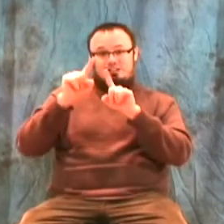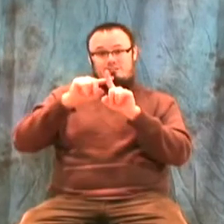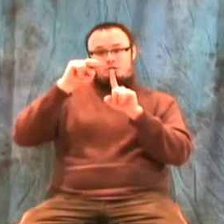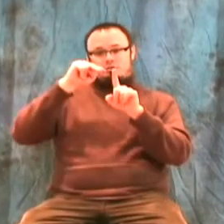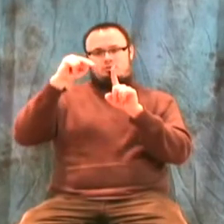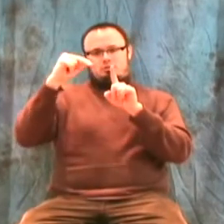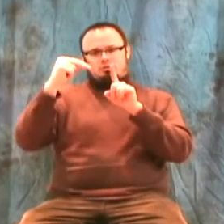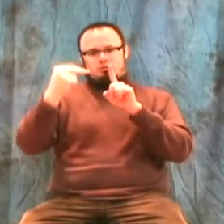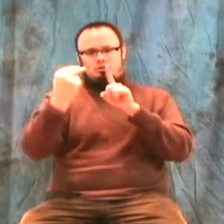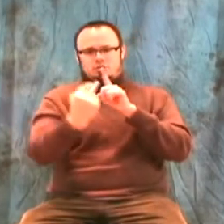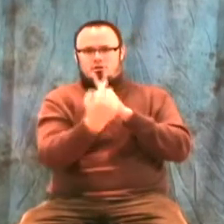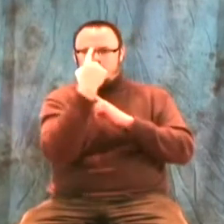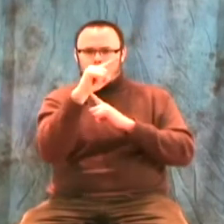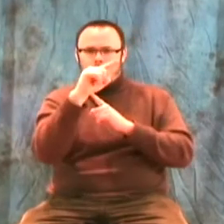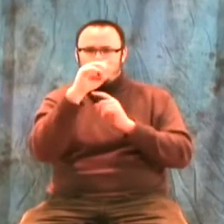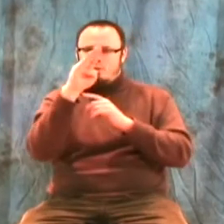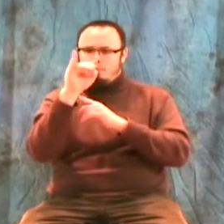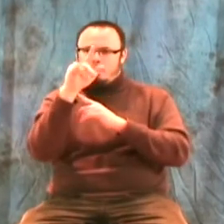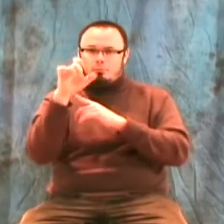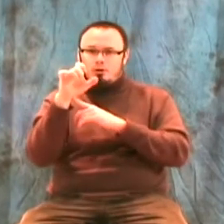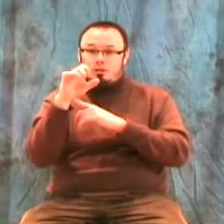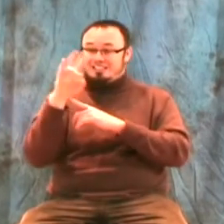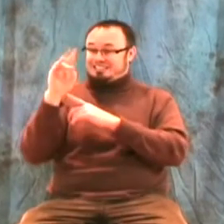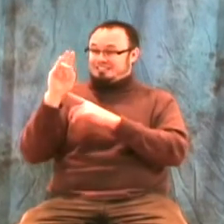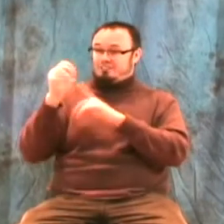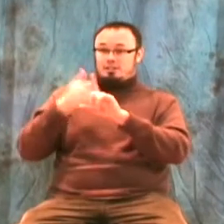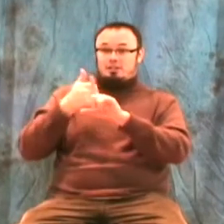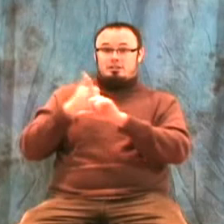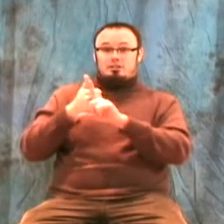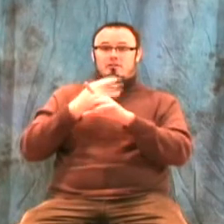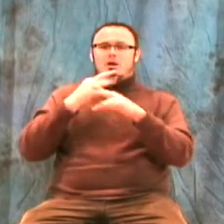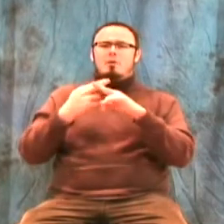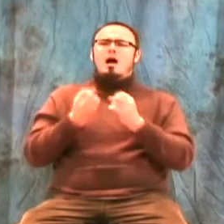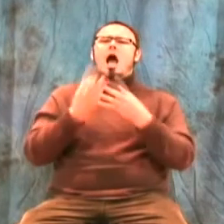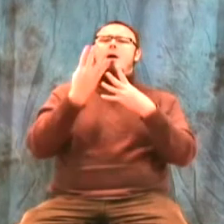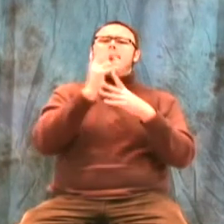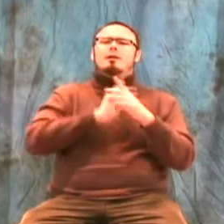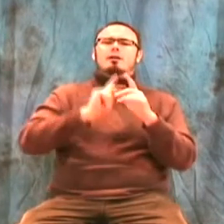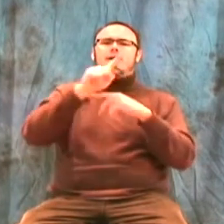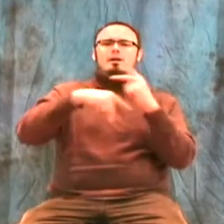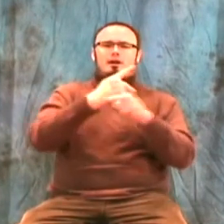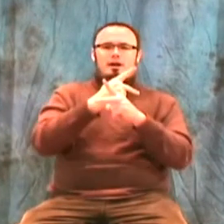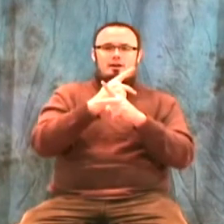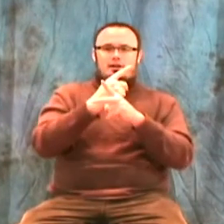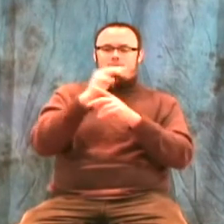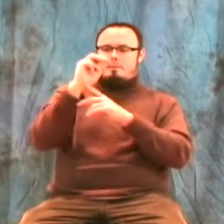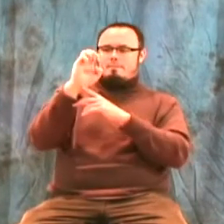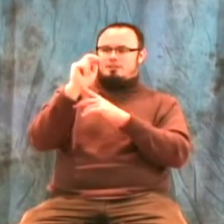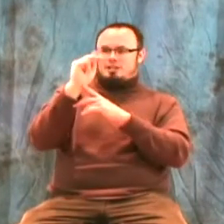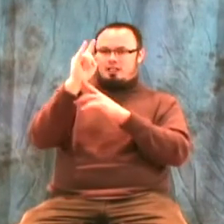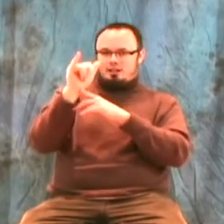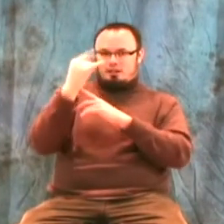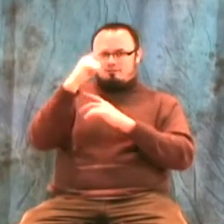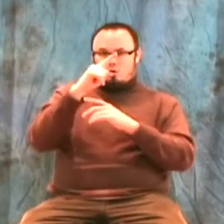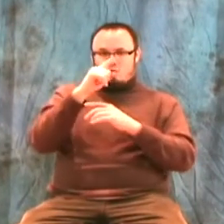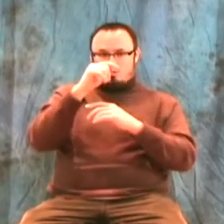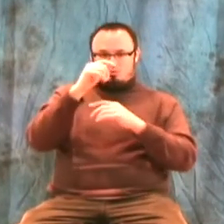is symbolic of the number of types of mentalities found in mankind. That's why there are 70 sages